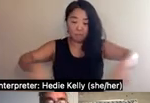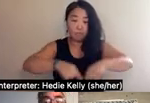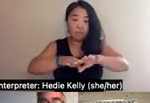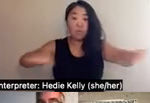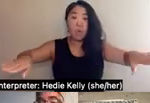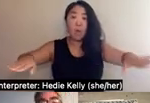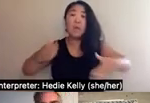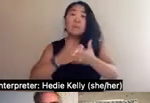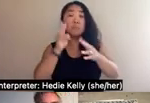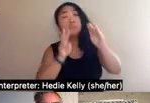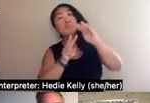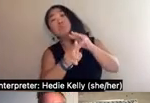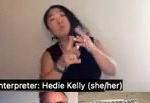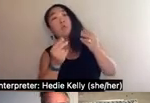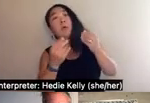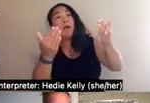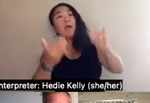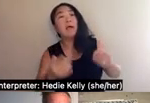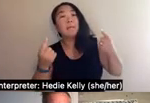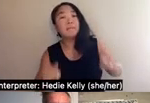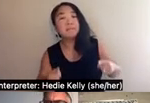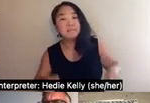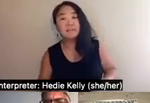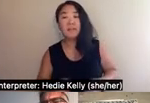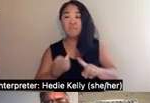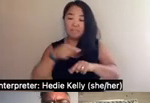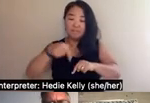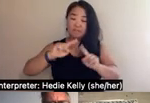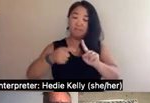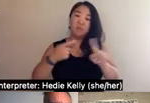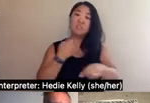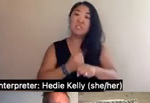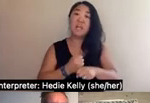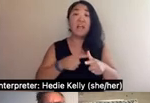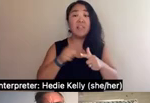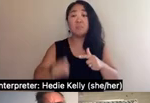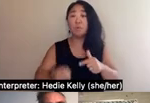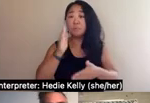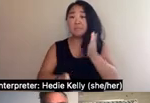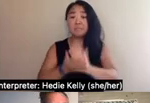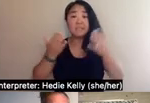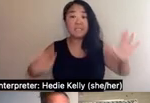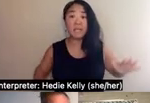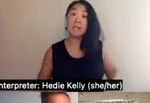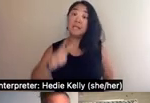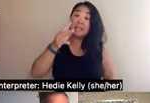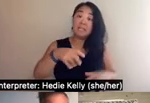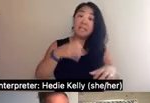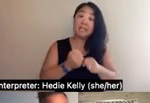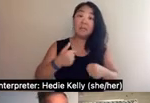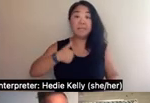the things that have come next out of this first year. And it was supposed to be done. But then the second year I went and did it again on my